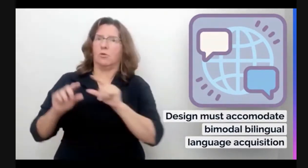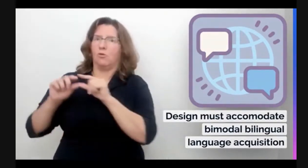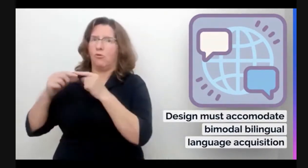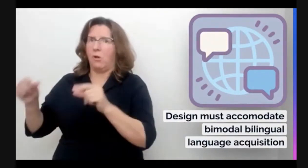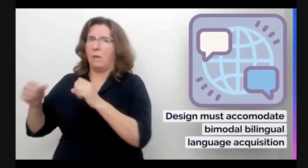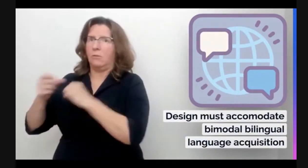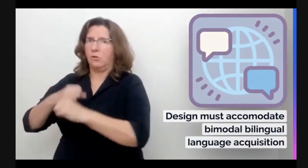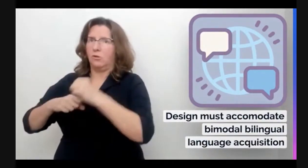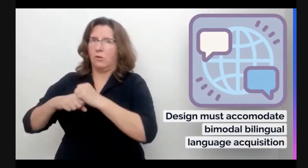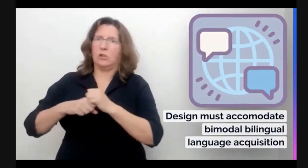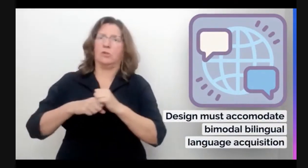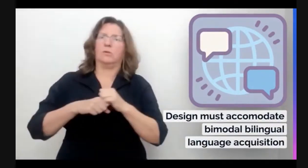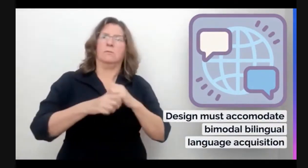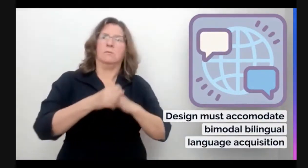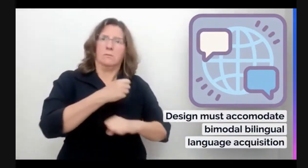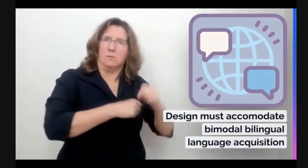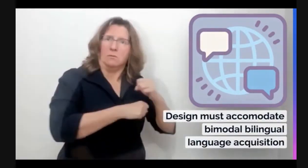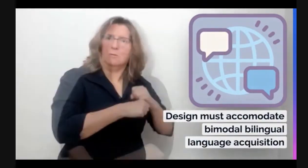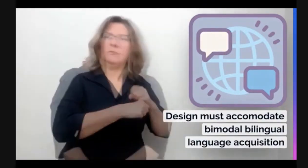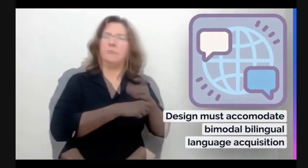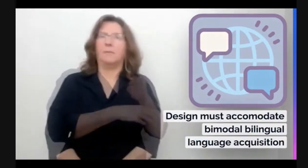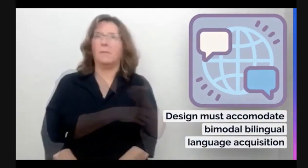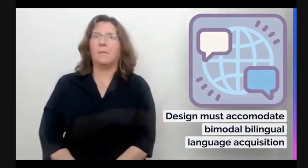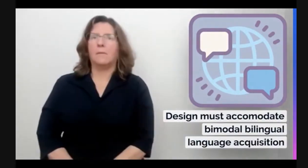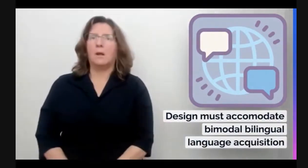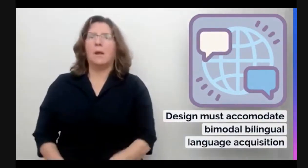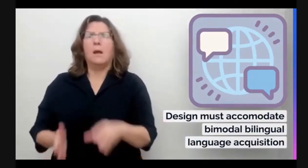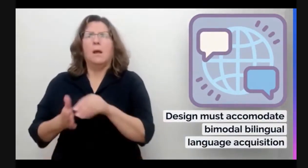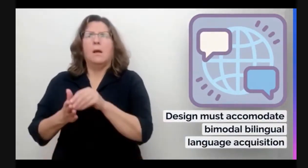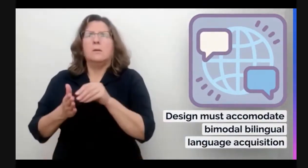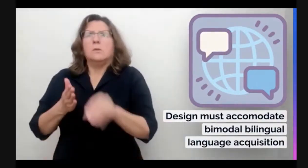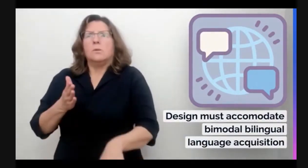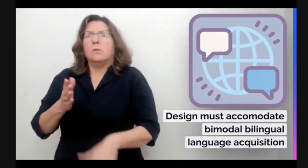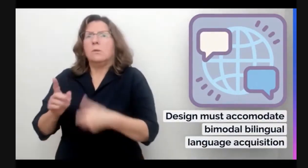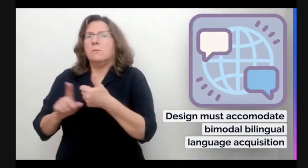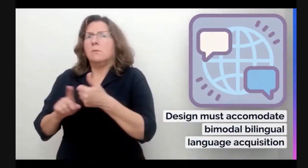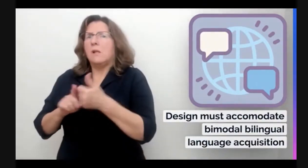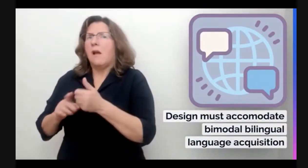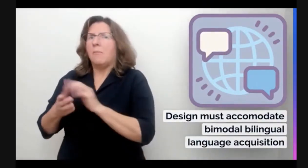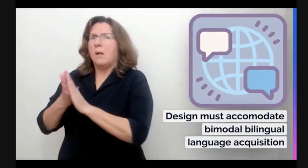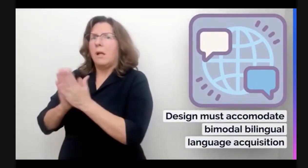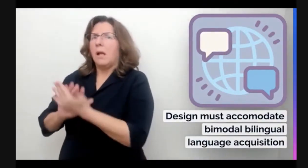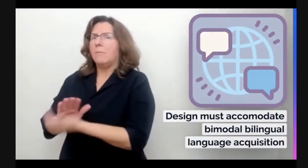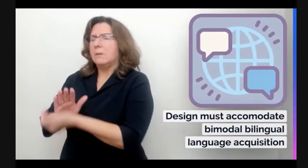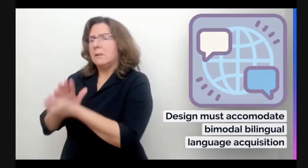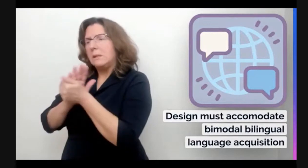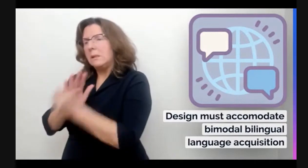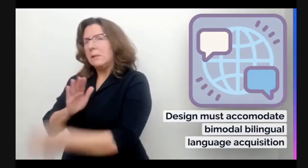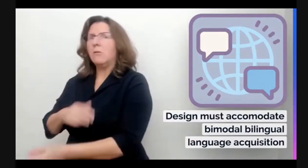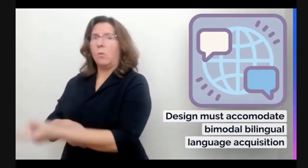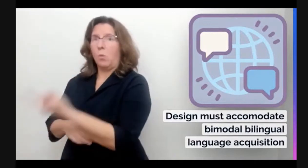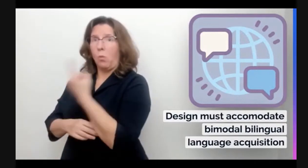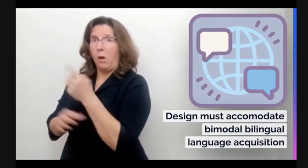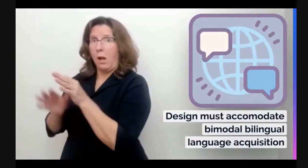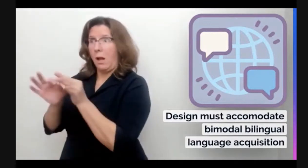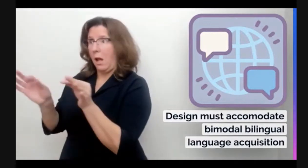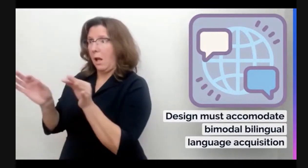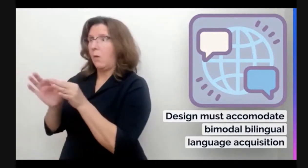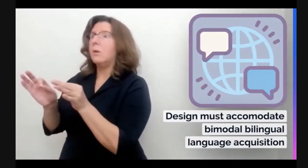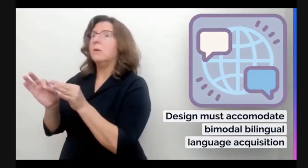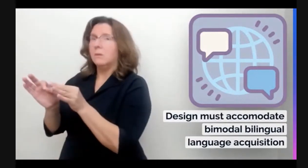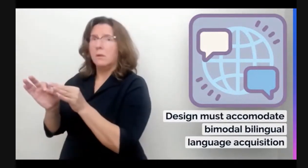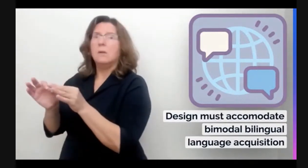is impossible to accurately represent both languages at the same time. Once a deaf learner